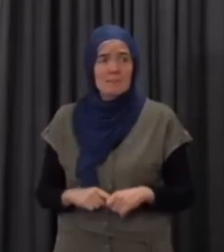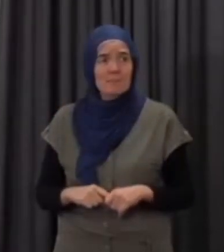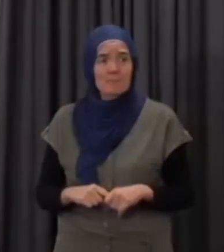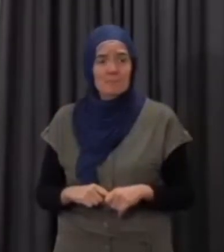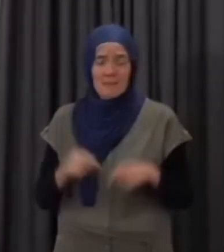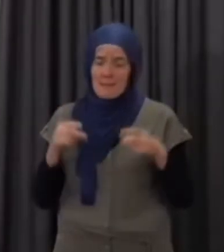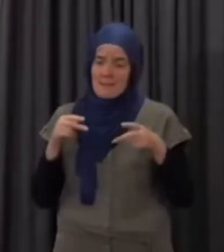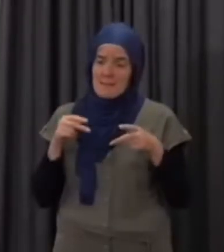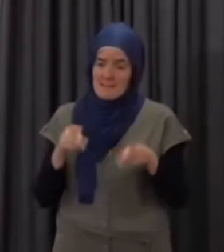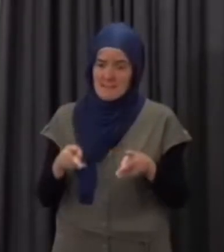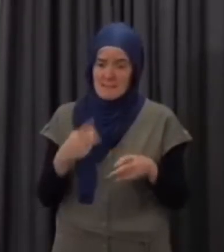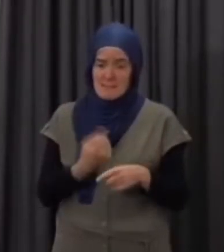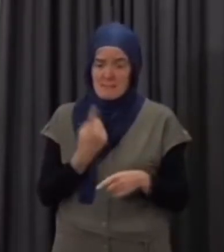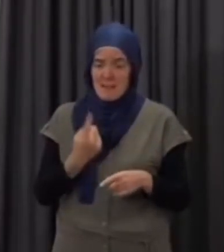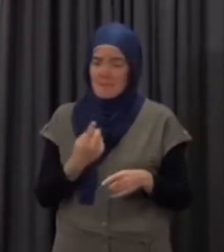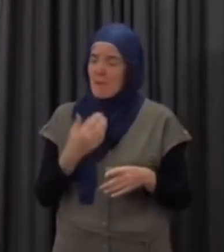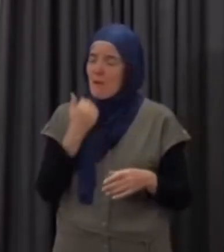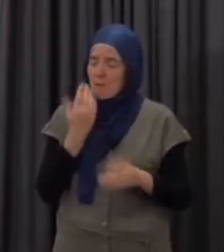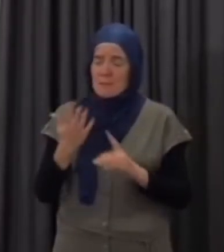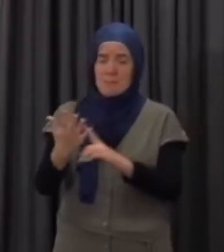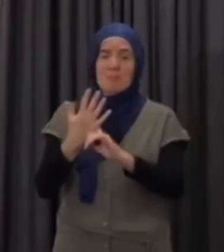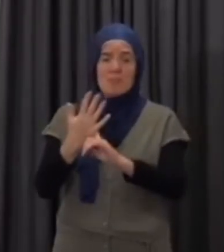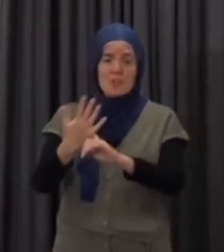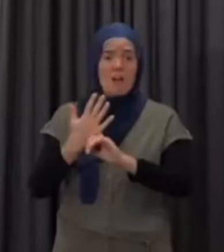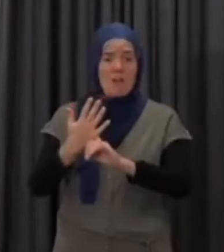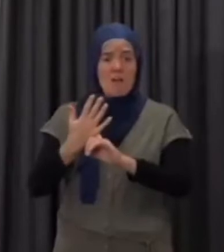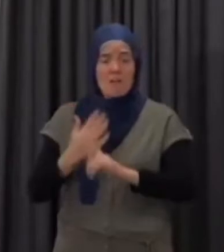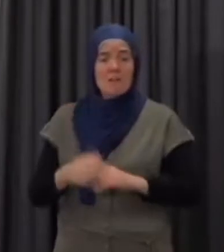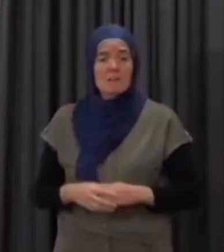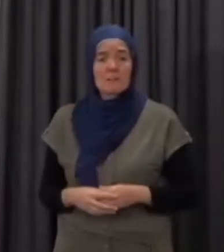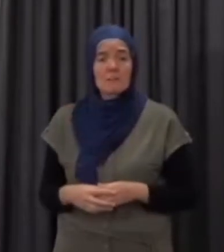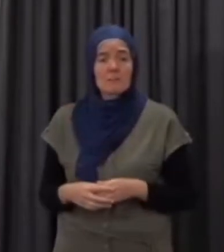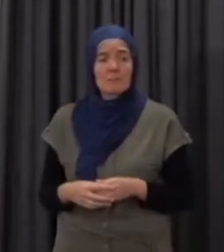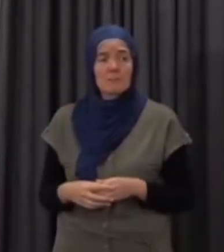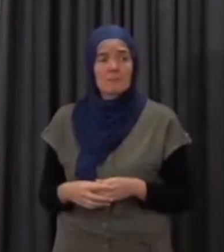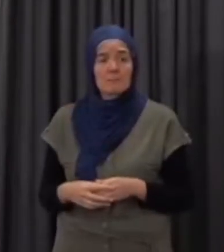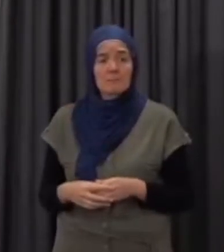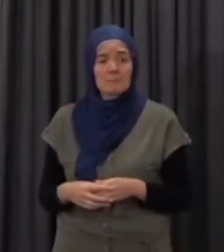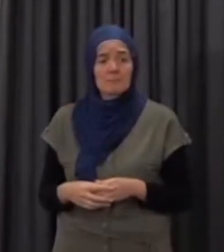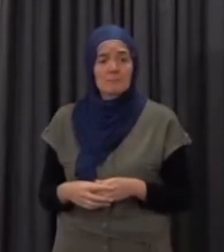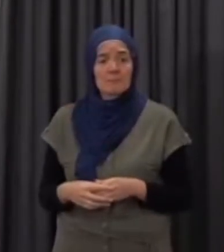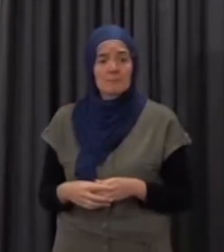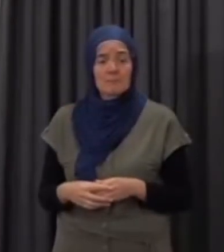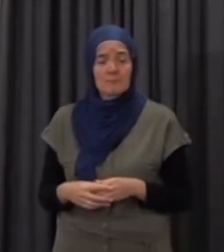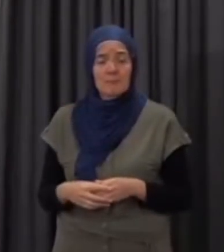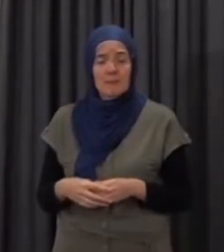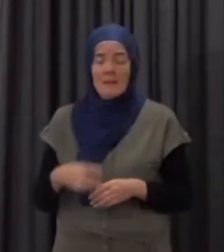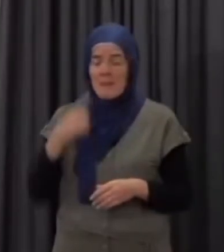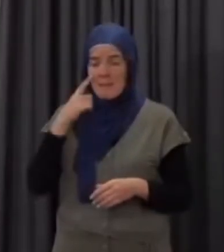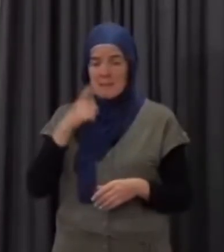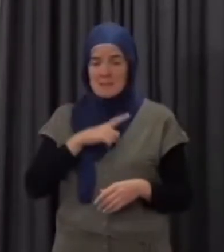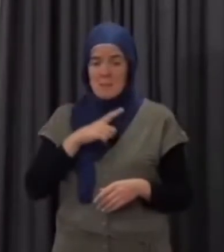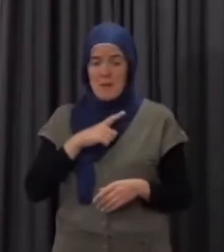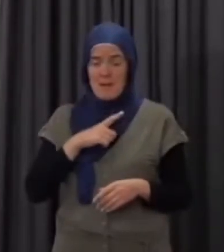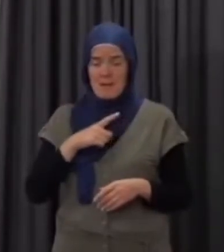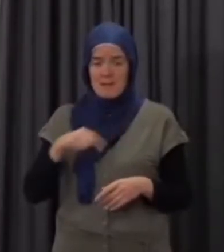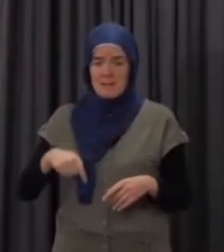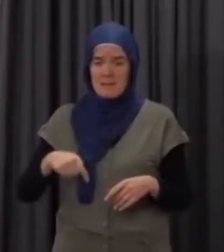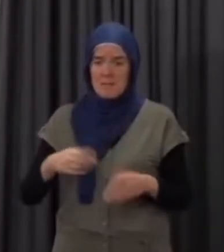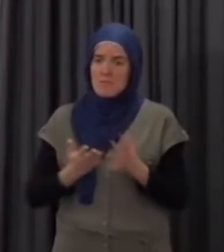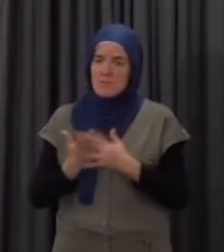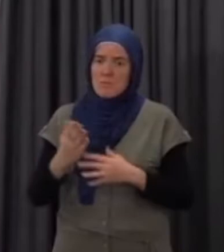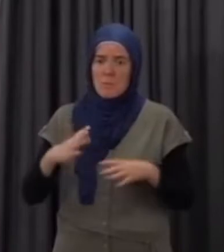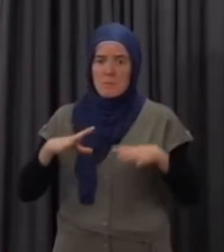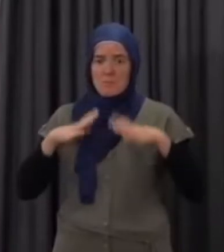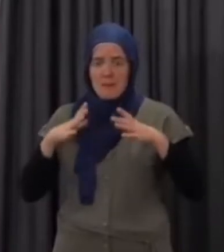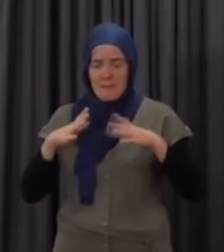works under pressure in all of the different settings that happen. And I think that's why we had to take some really important steps in our preparation, that